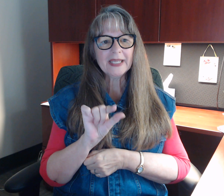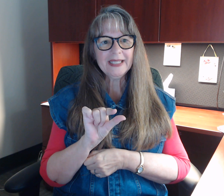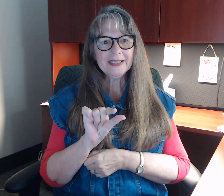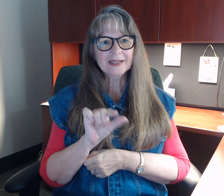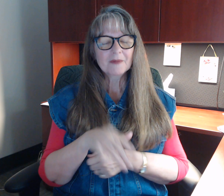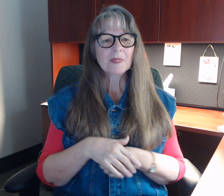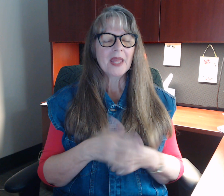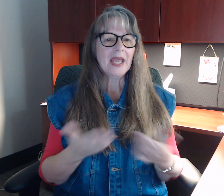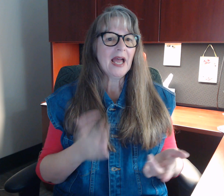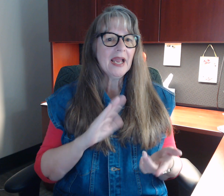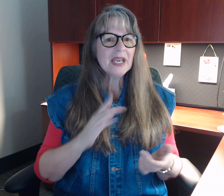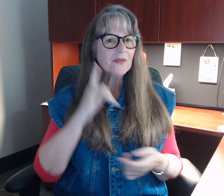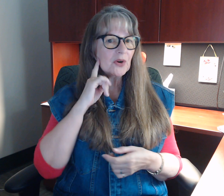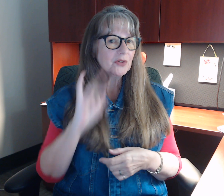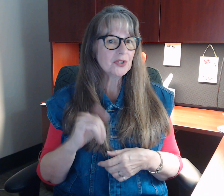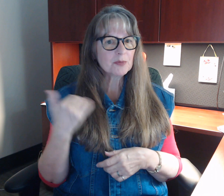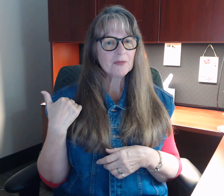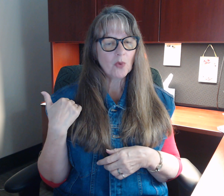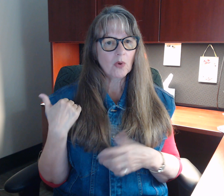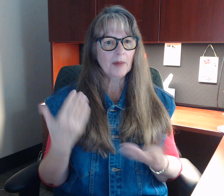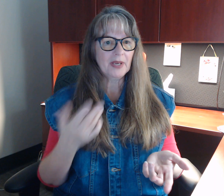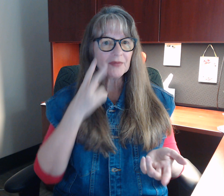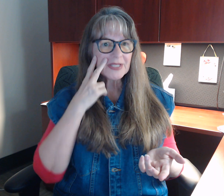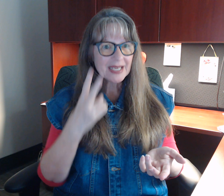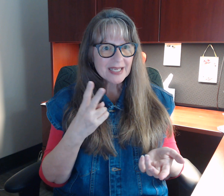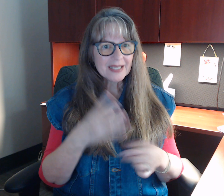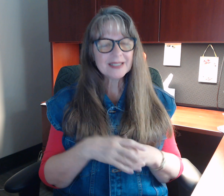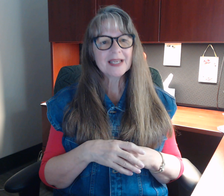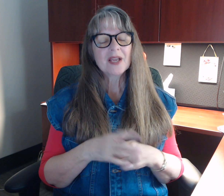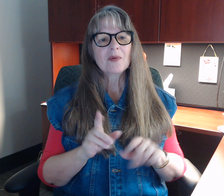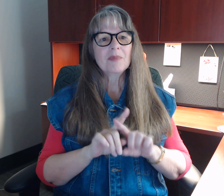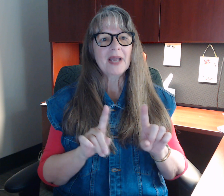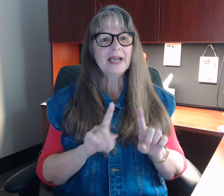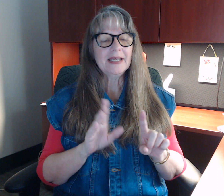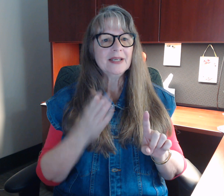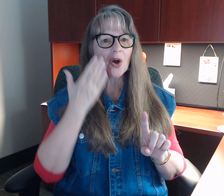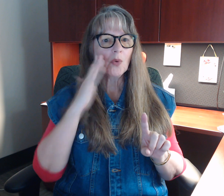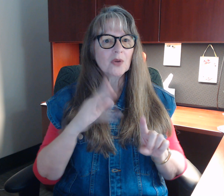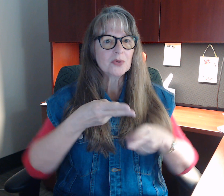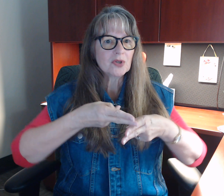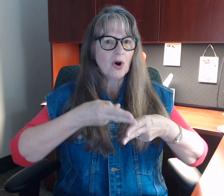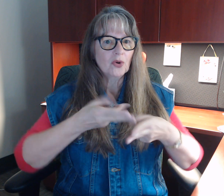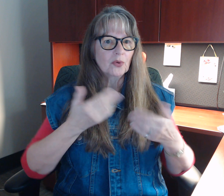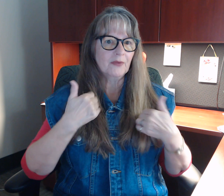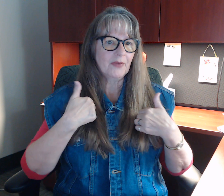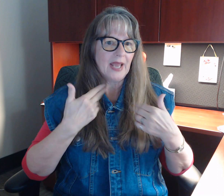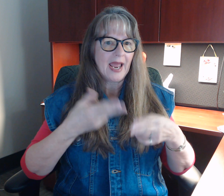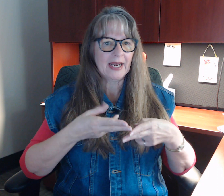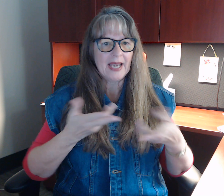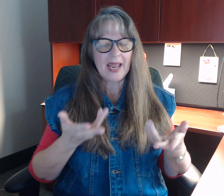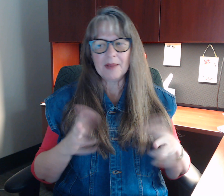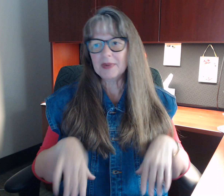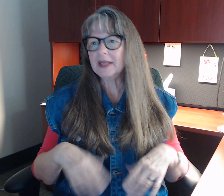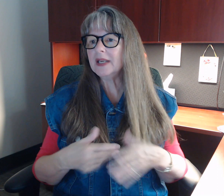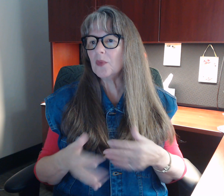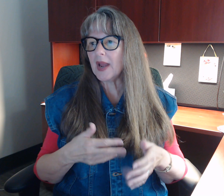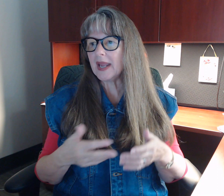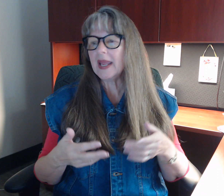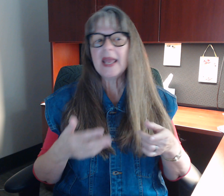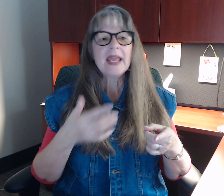rucking. And I had never heard this before. I mean, I've seen it, but I didn't know what it was called or if it had a name. But anyway, it